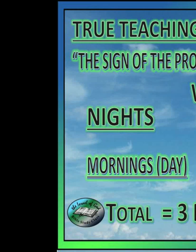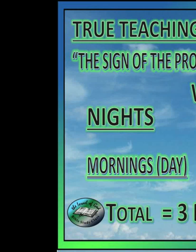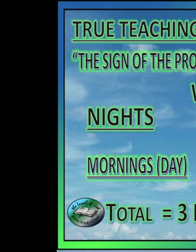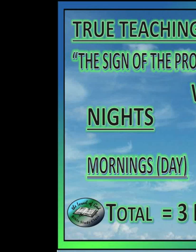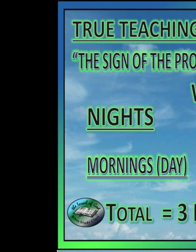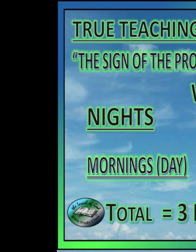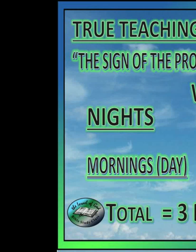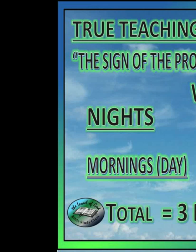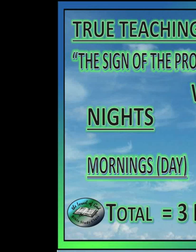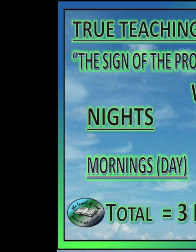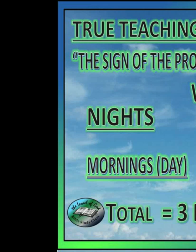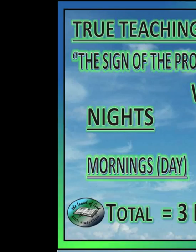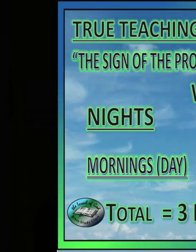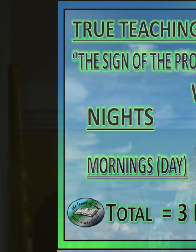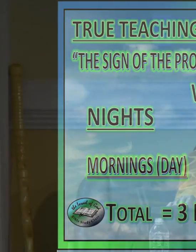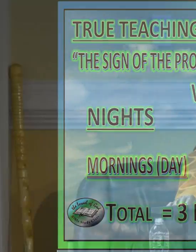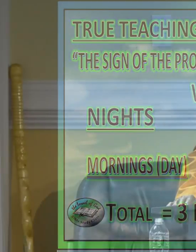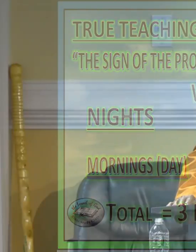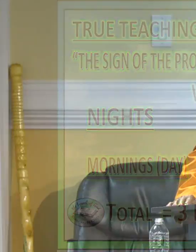St. John chapter 20.